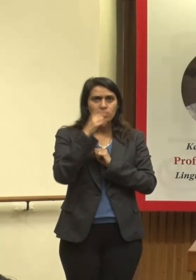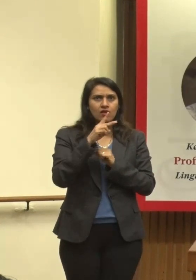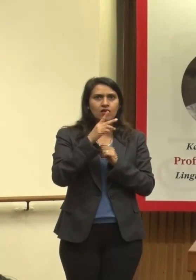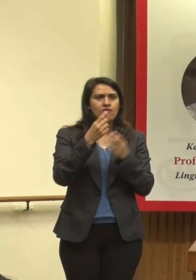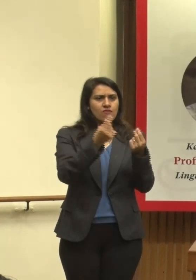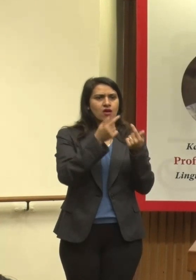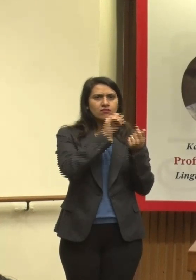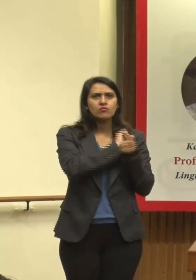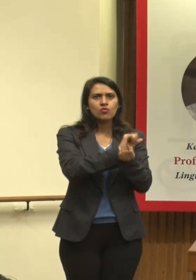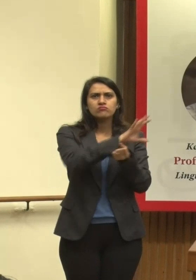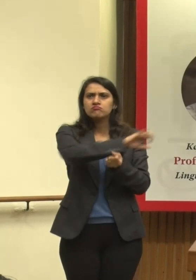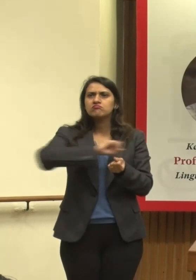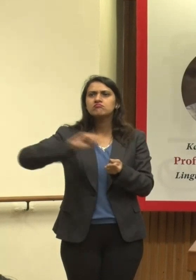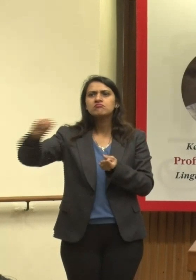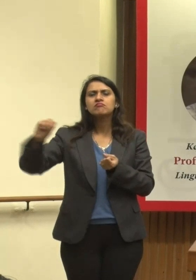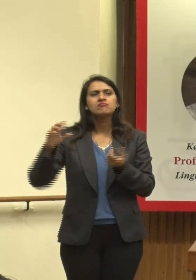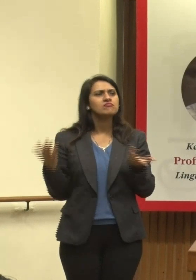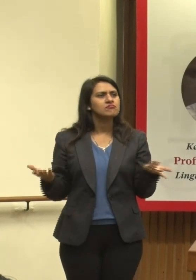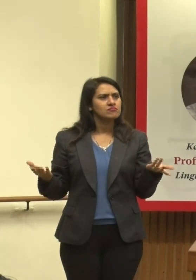police custody.